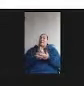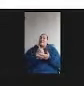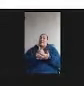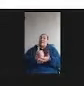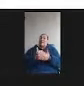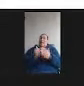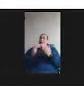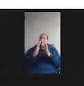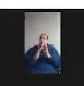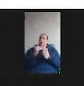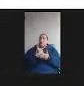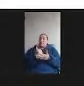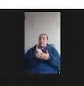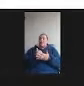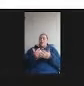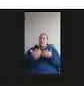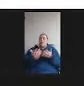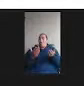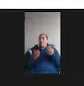in comparison to